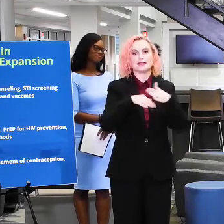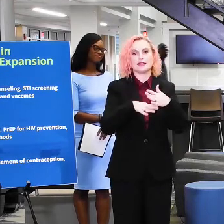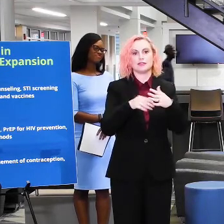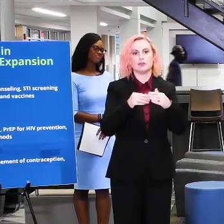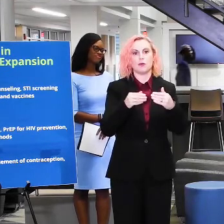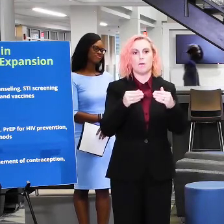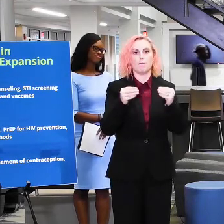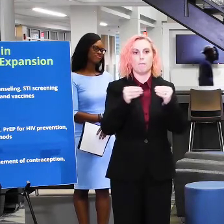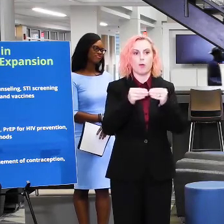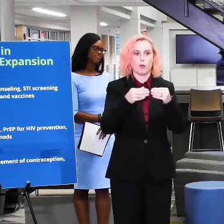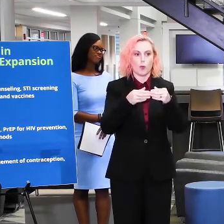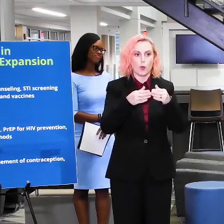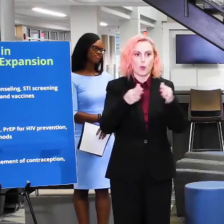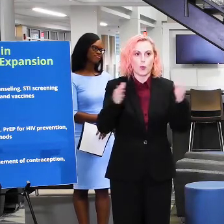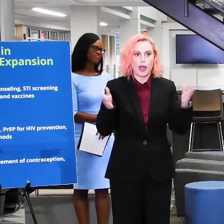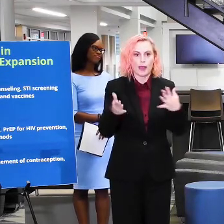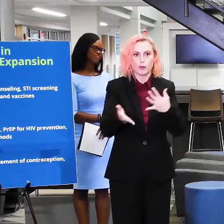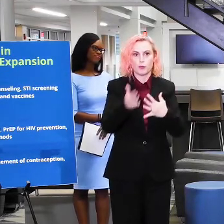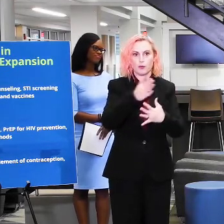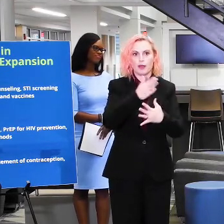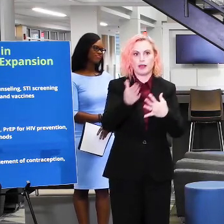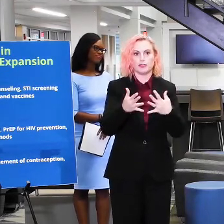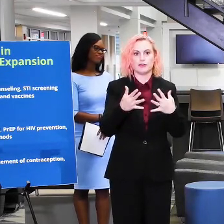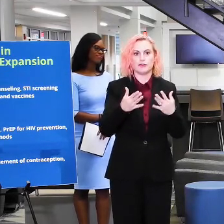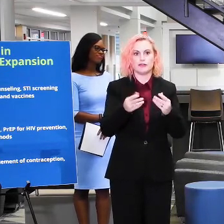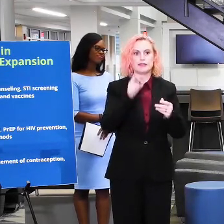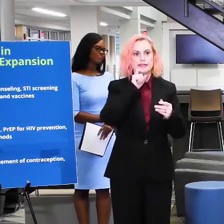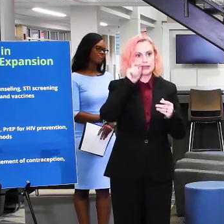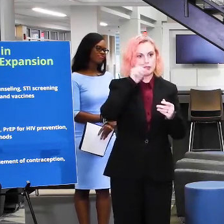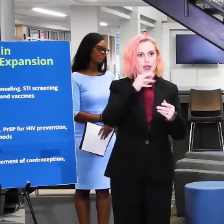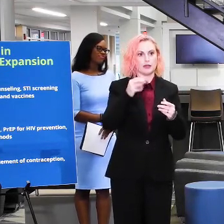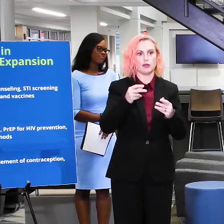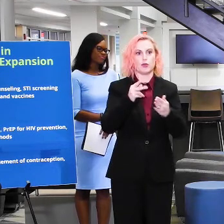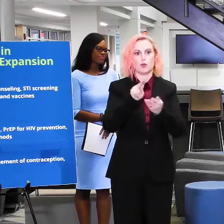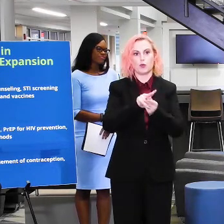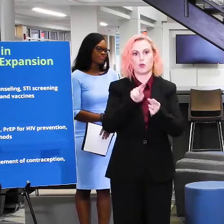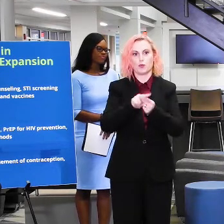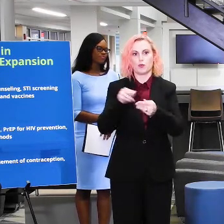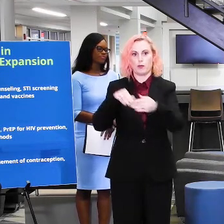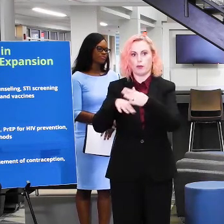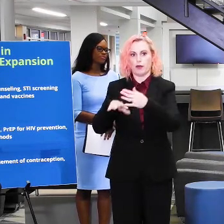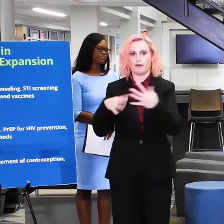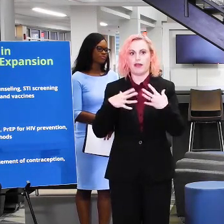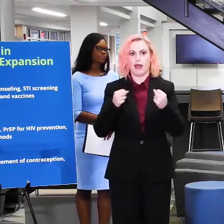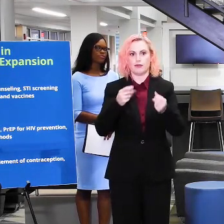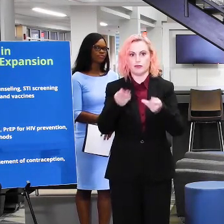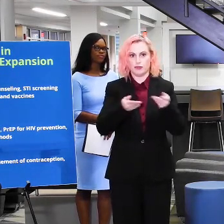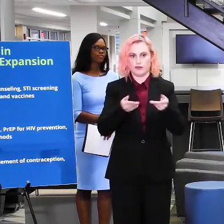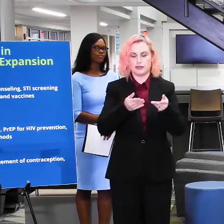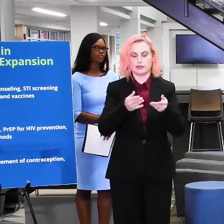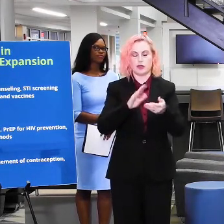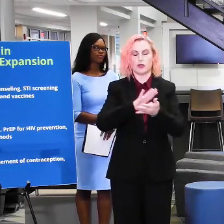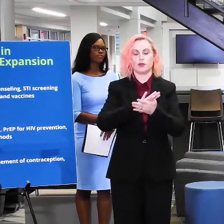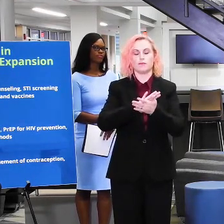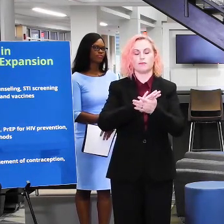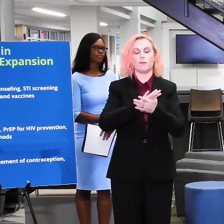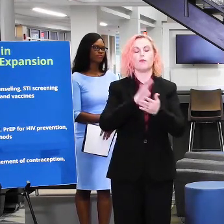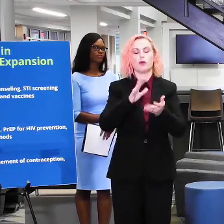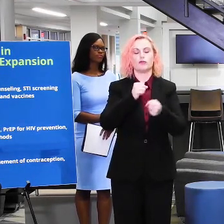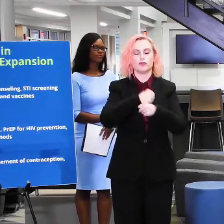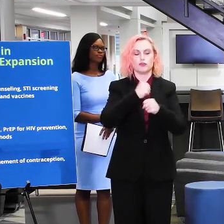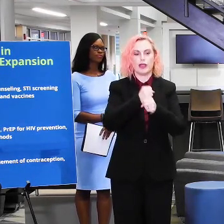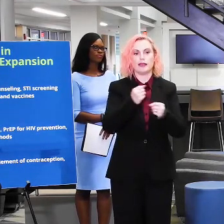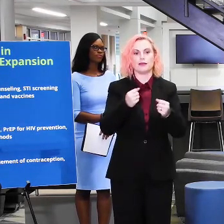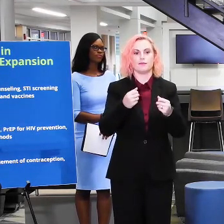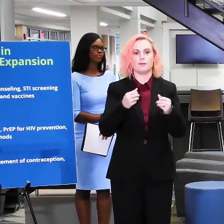broader range of sexual and reproductive health services, creating a healthier community and empowering them to